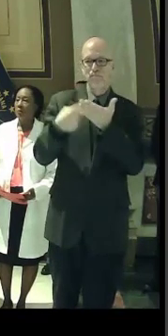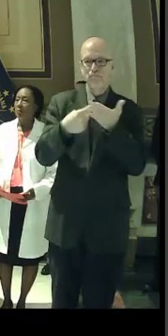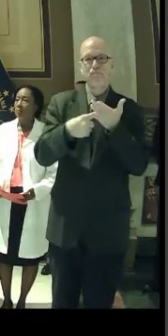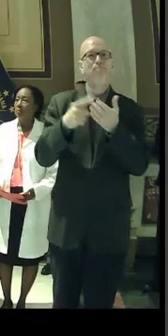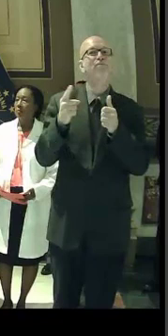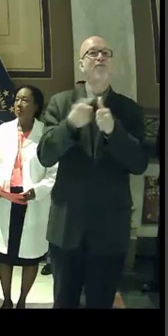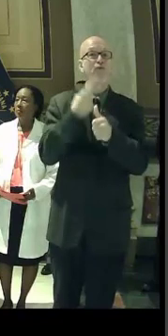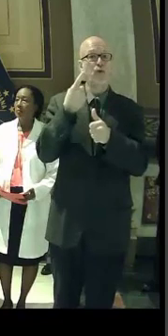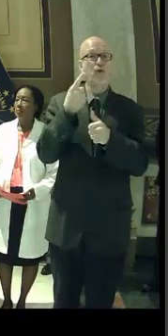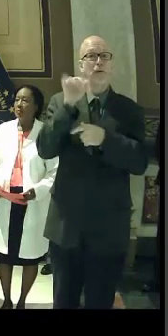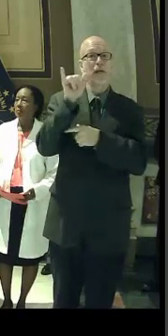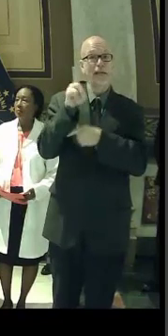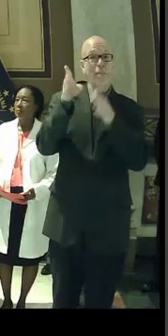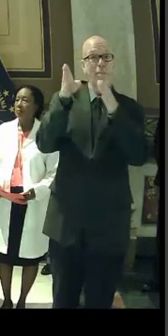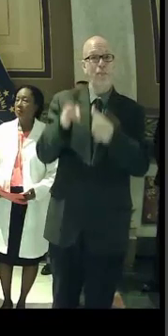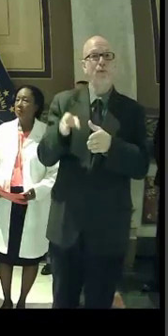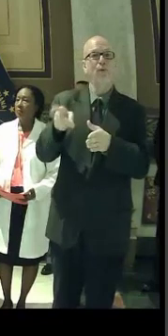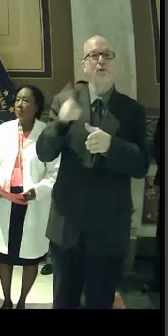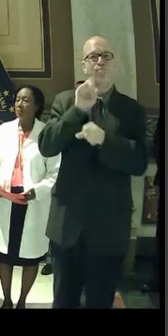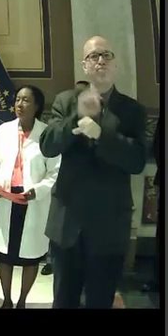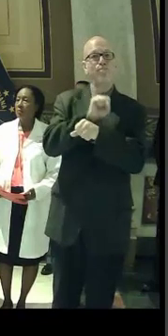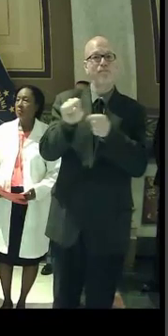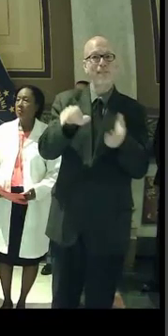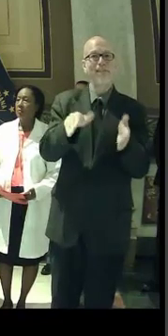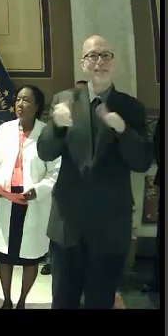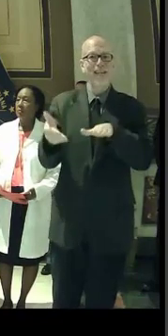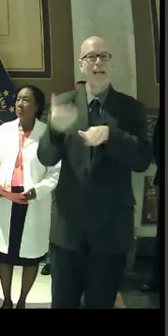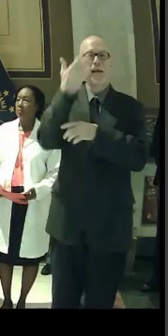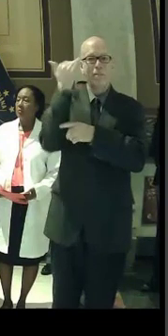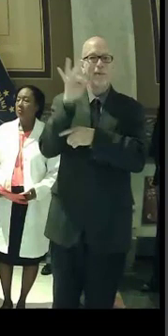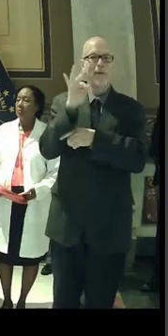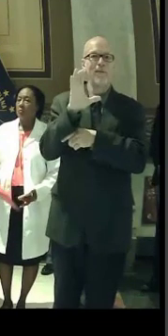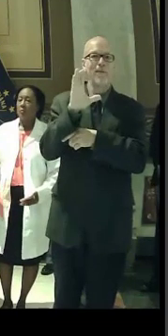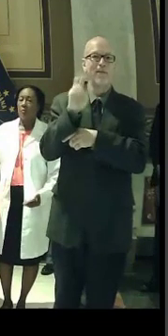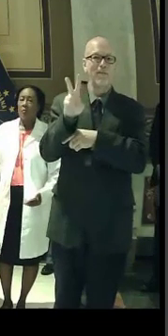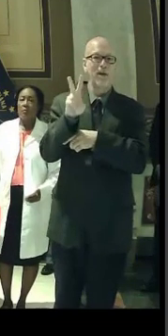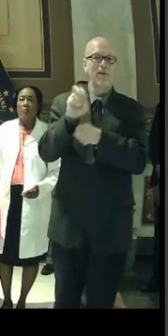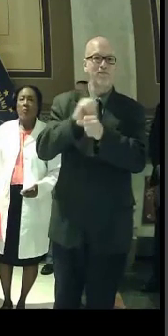Hoosier to the coronavirus, COVID-19.